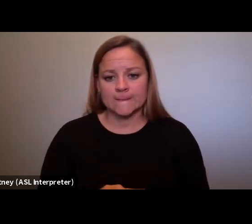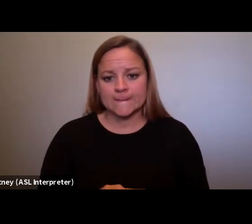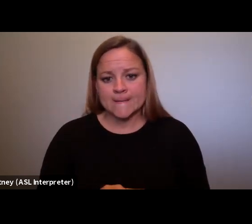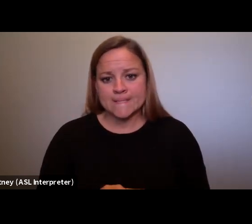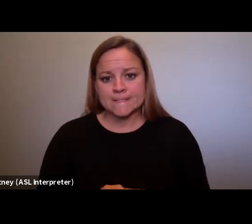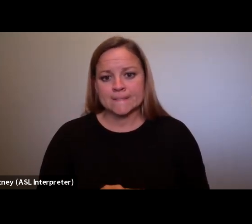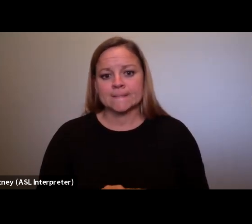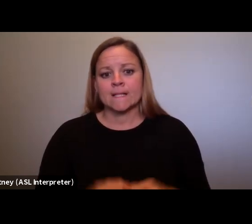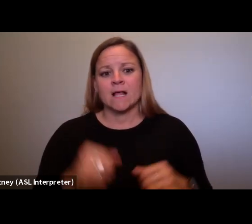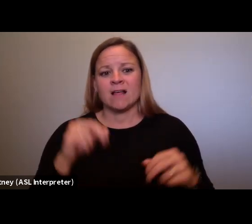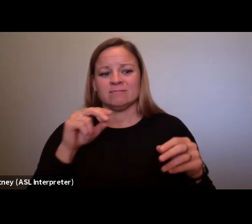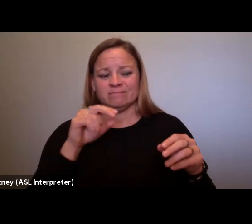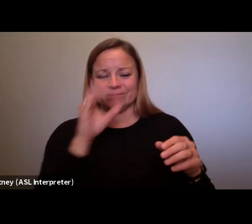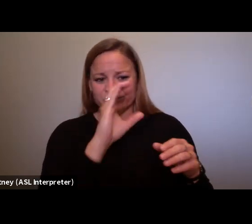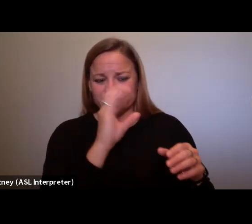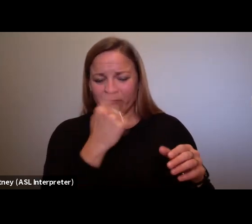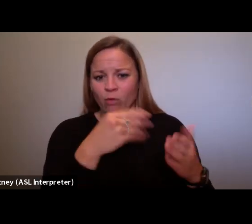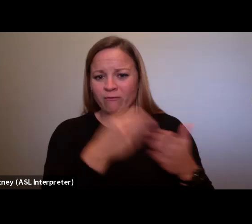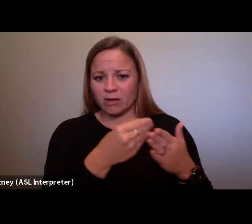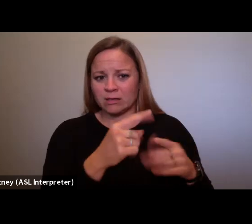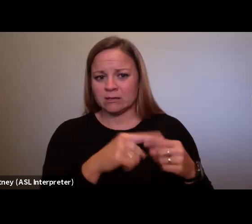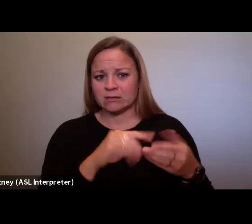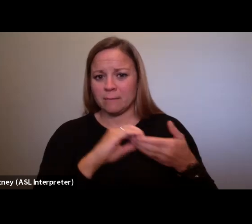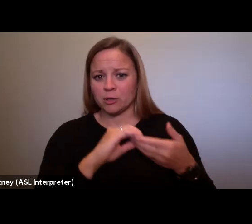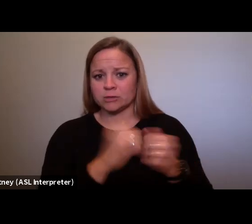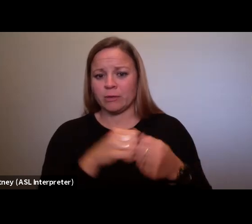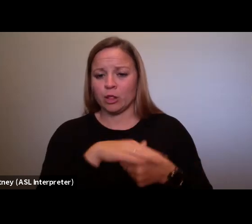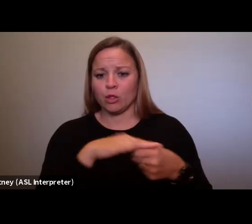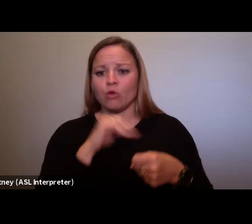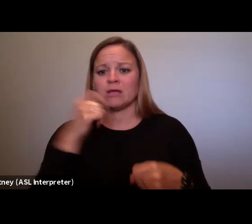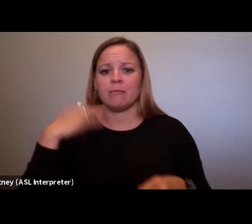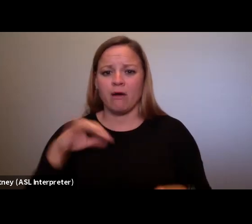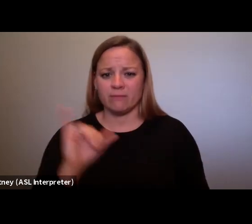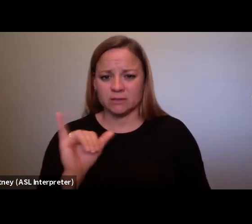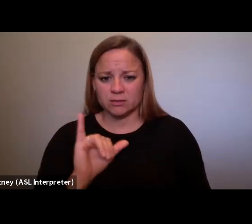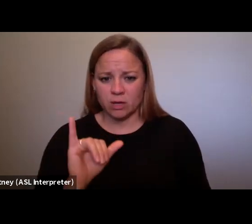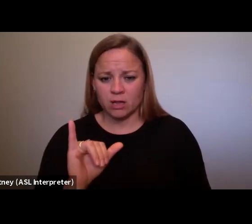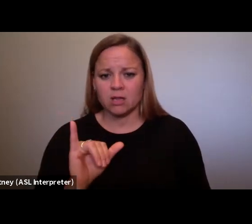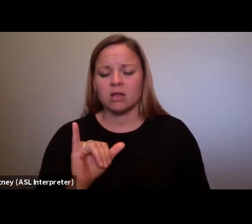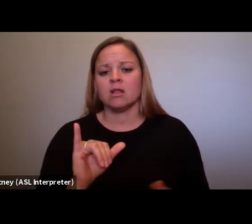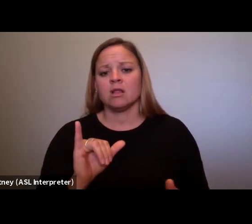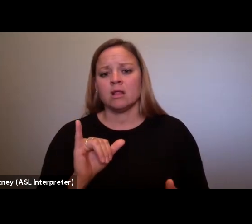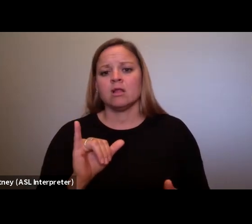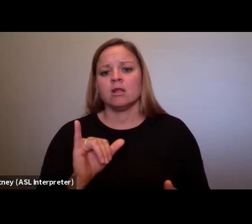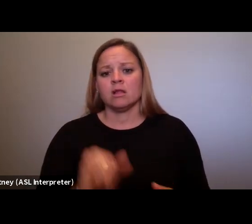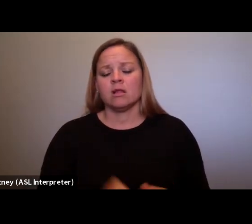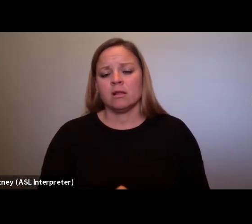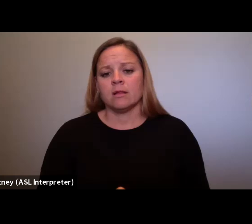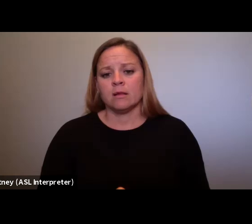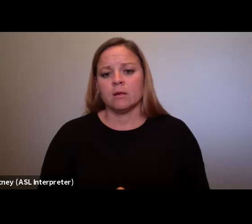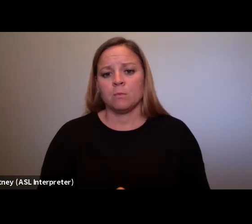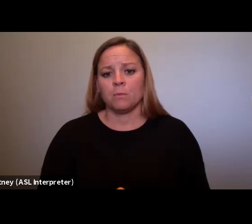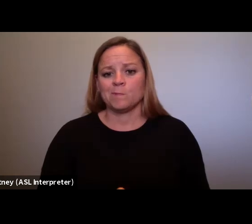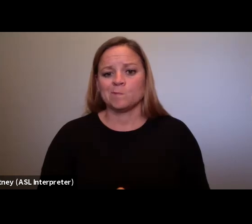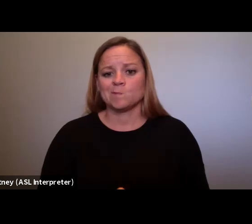looking for the funding, looking for the partnerships with the local nonprofits as well. So it's building for what we have,